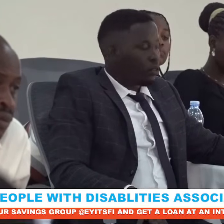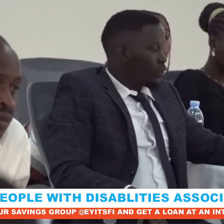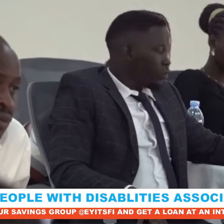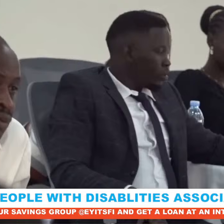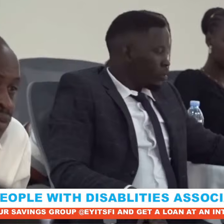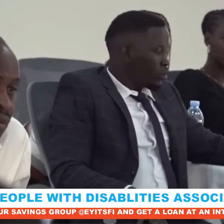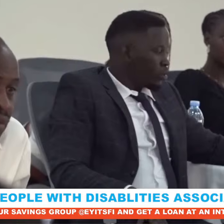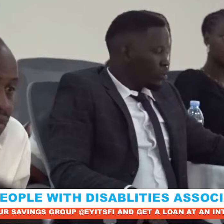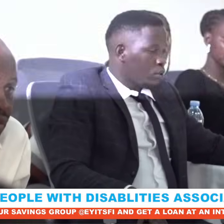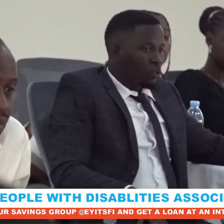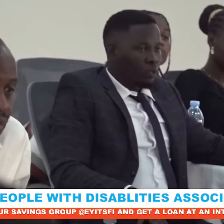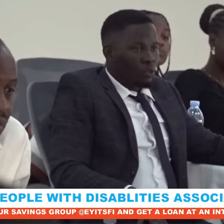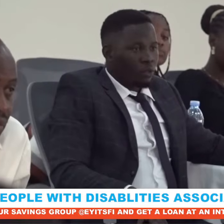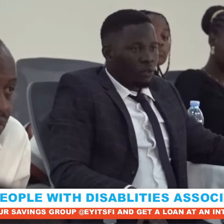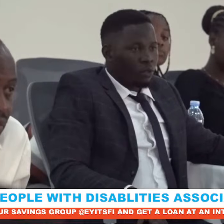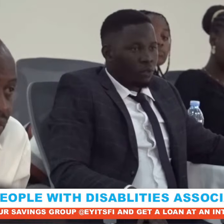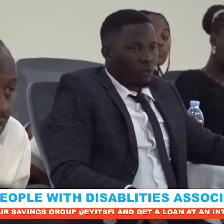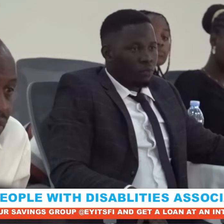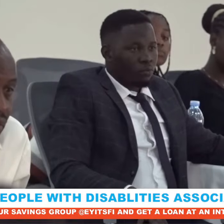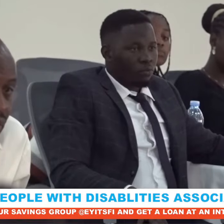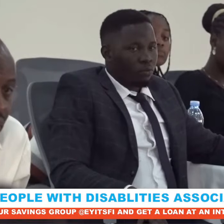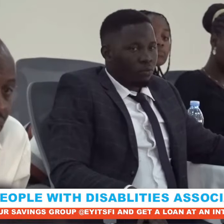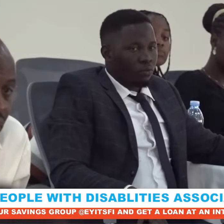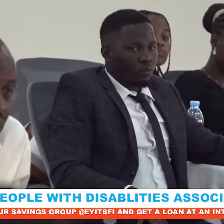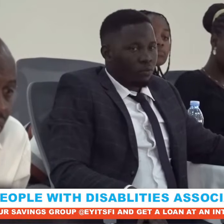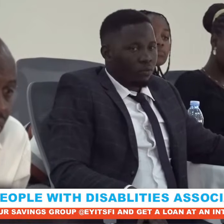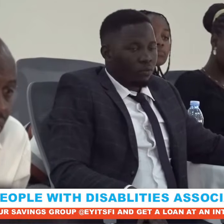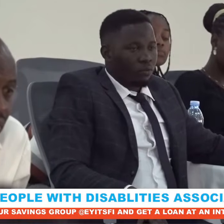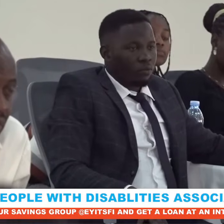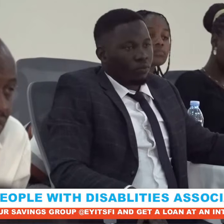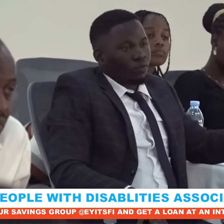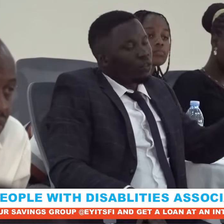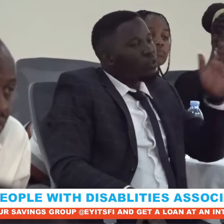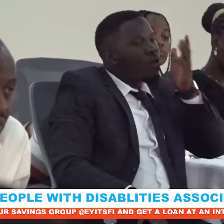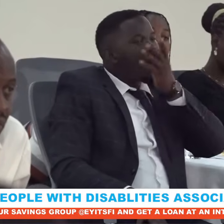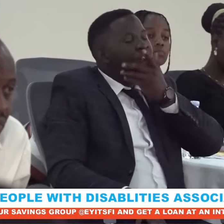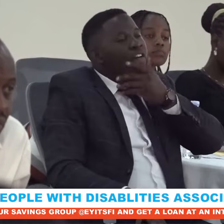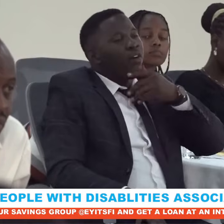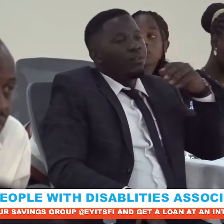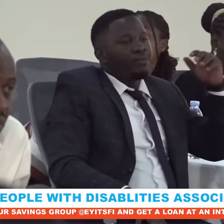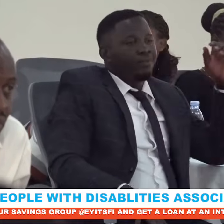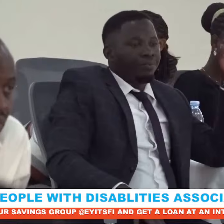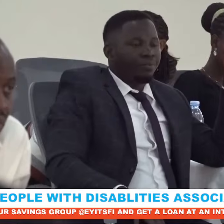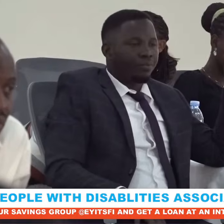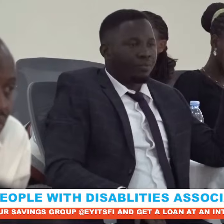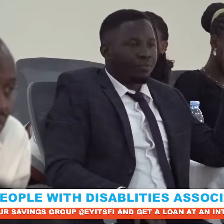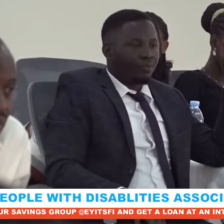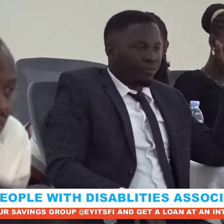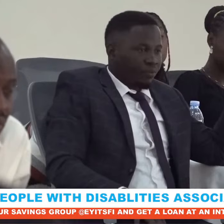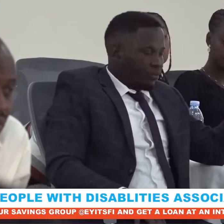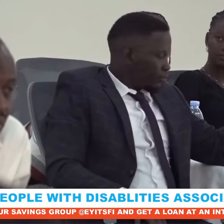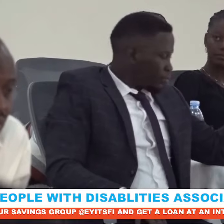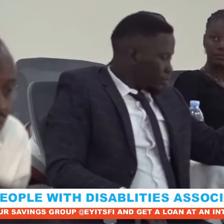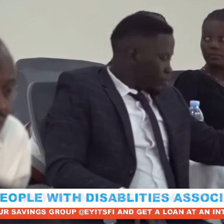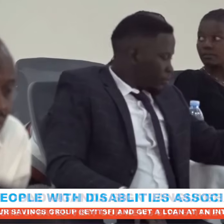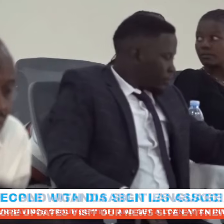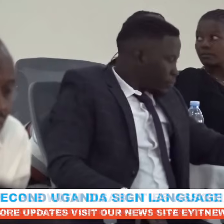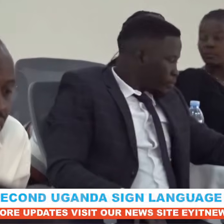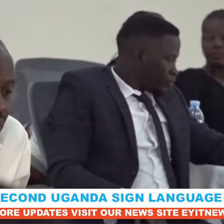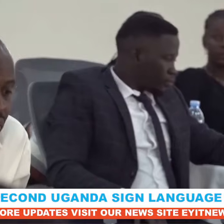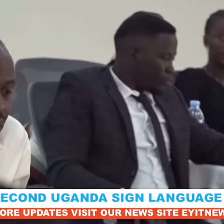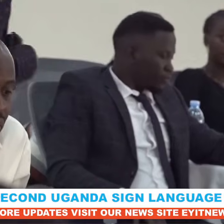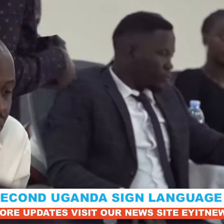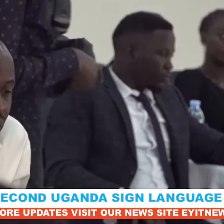have not admitted the person. If you admitted him or her with a hearing impairment and you don't provide for a sign